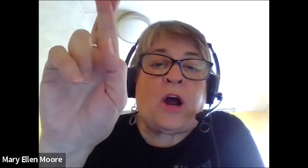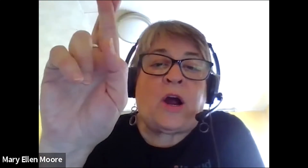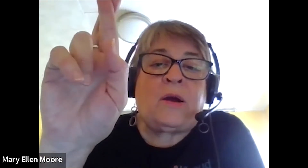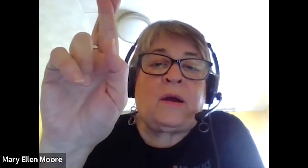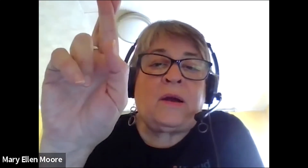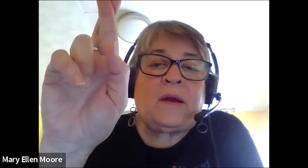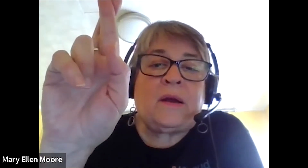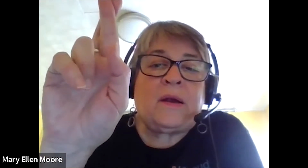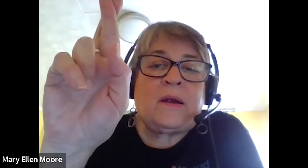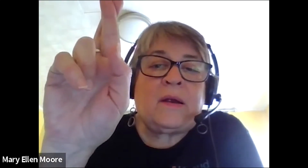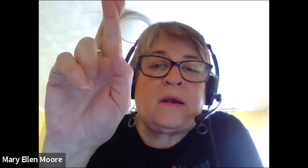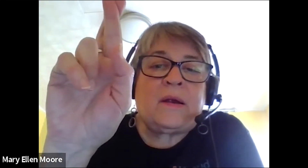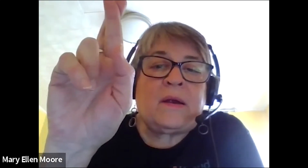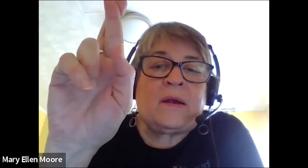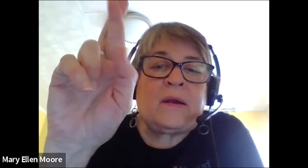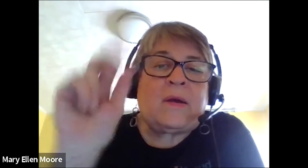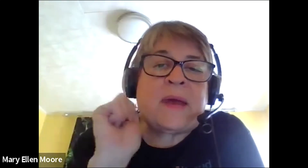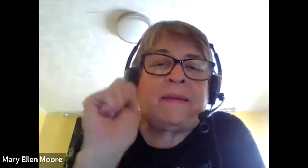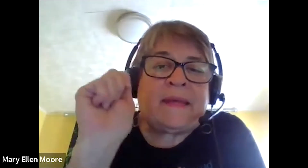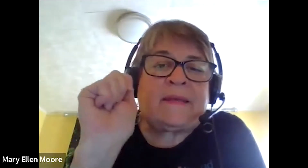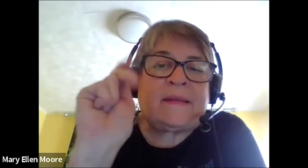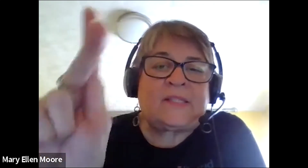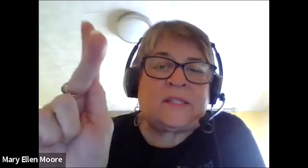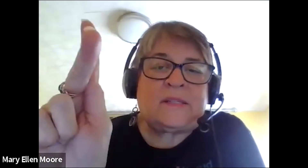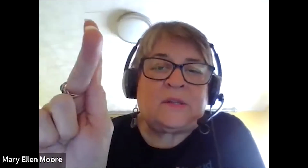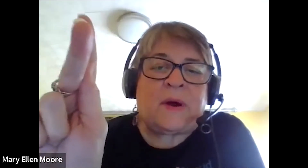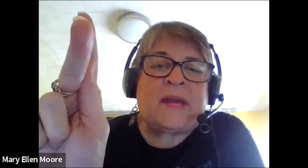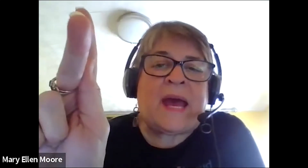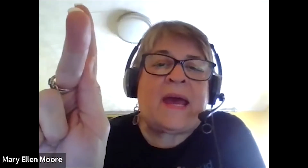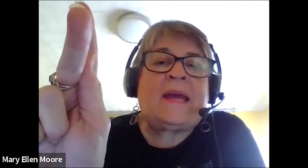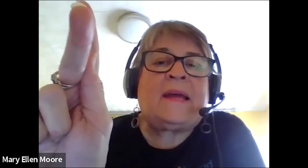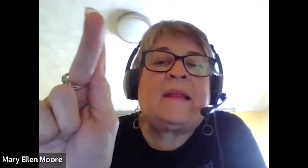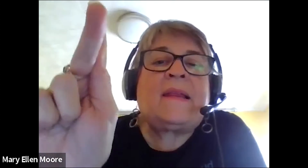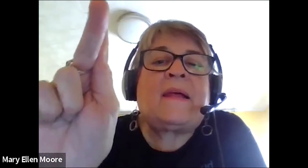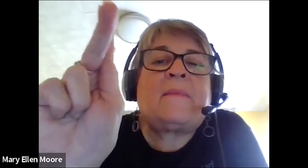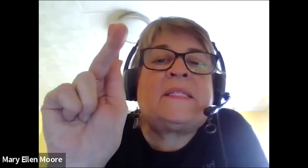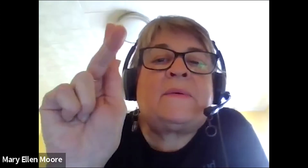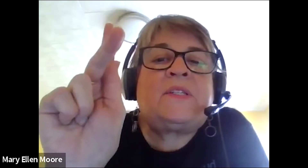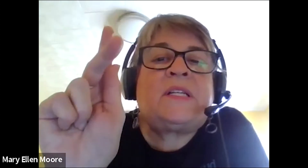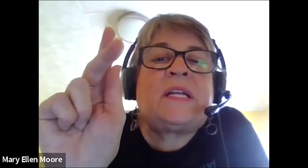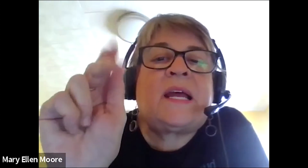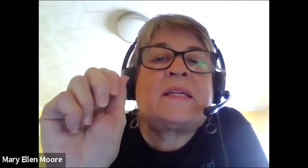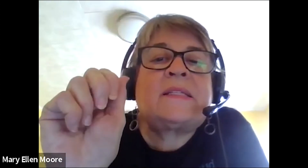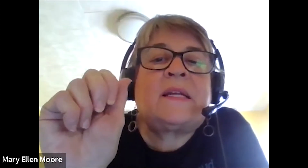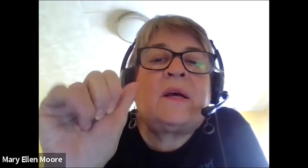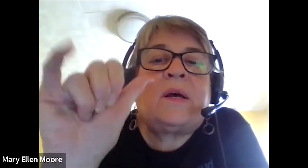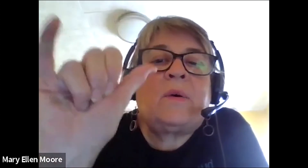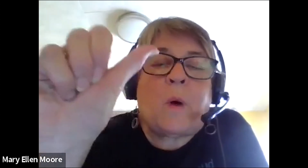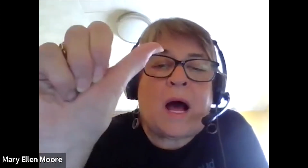KR. Okay. Let's do our K. Now let me see what you did next.